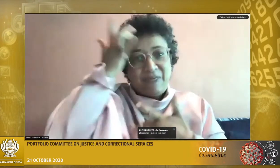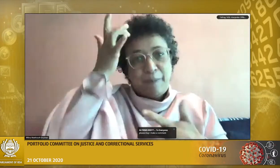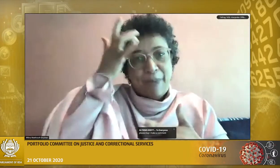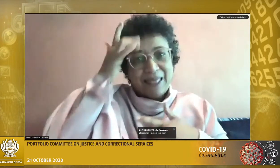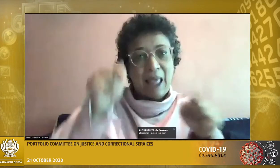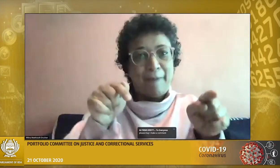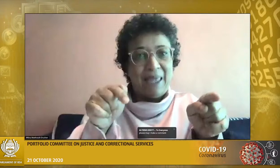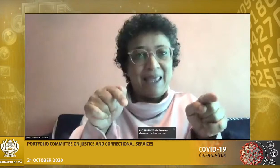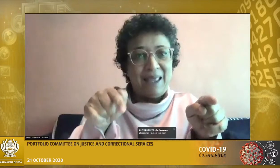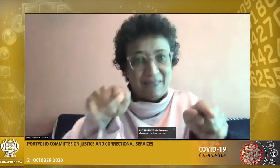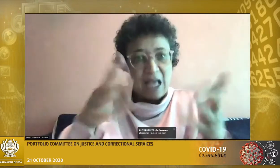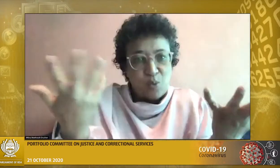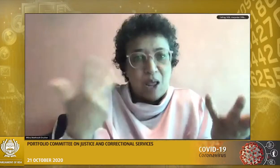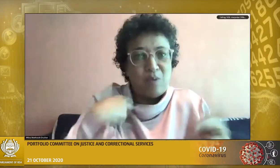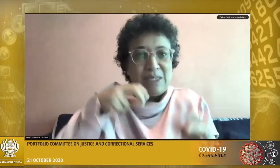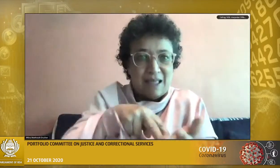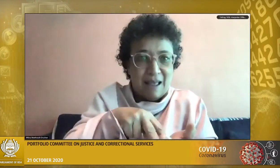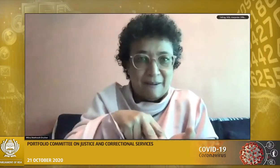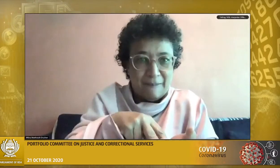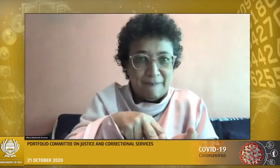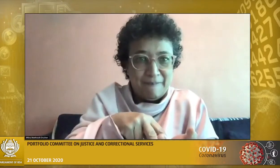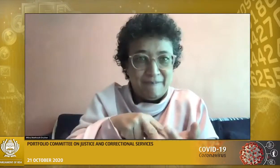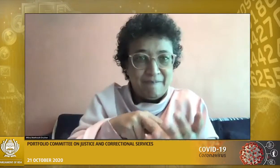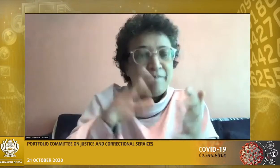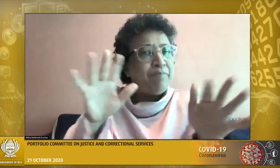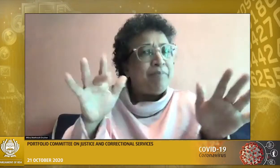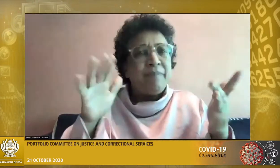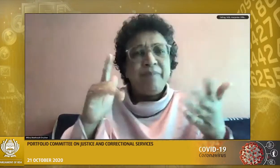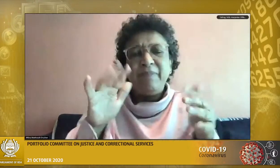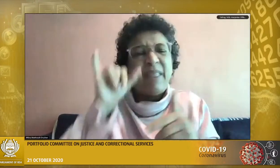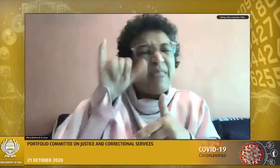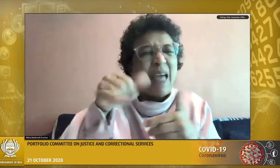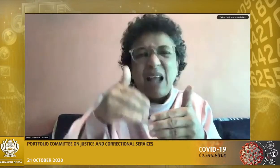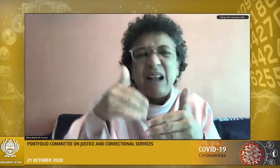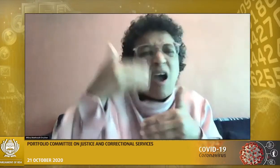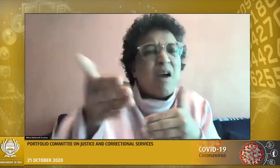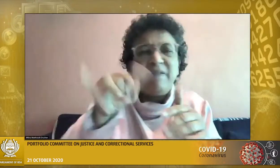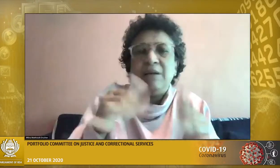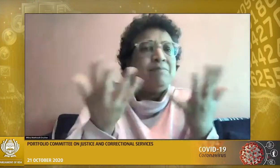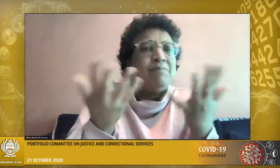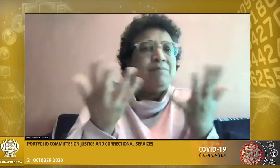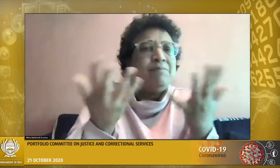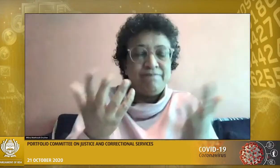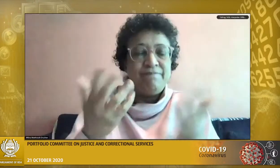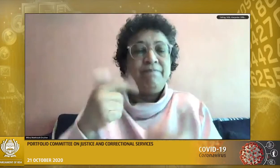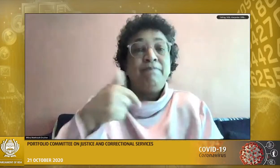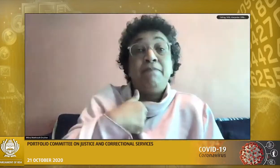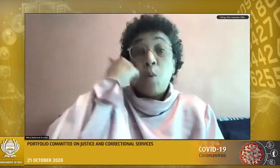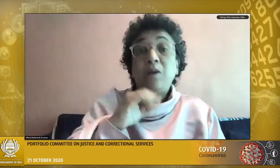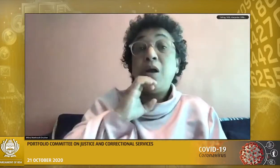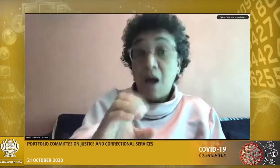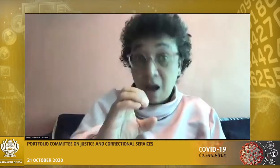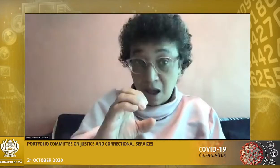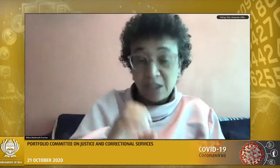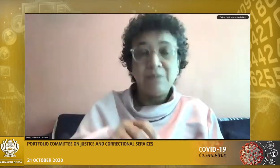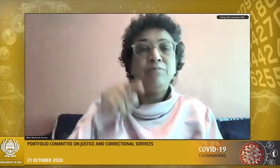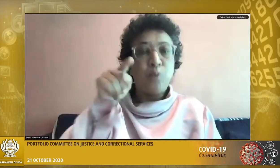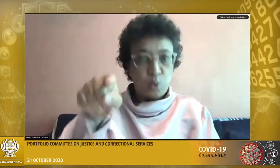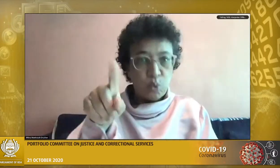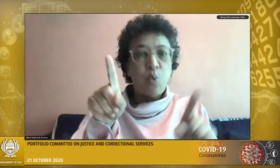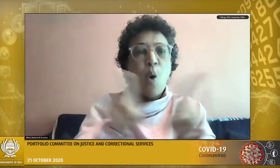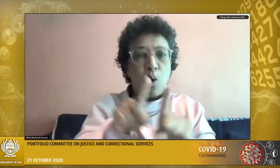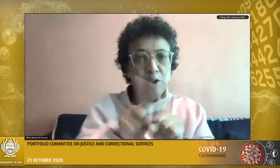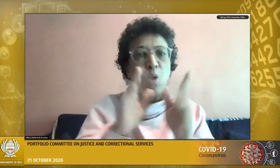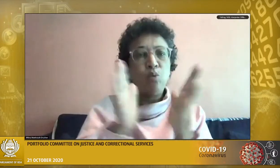keeps increasing. And that is the pandemic. That's the situation that we are in.